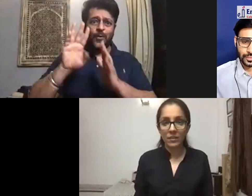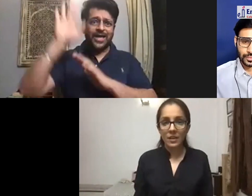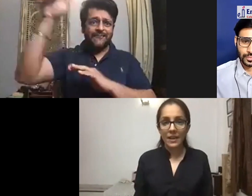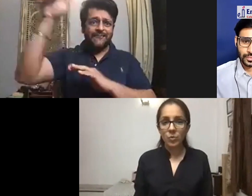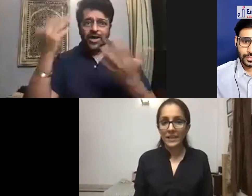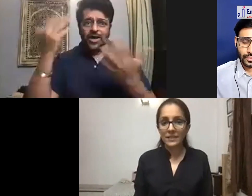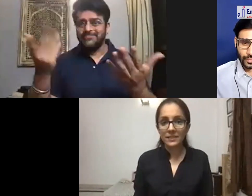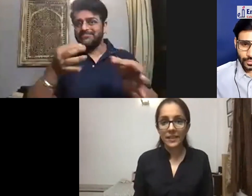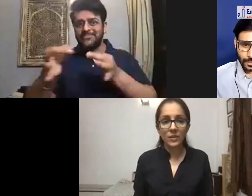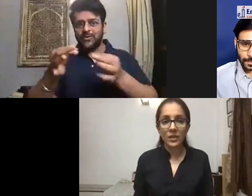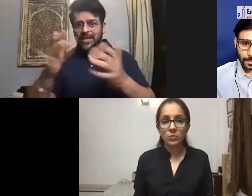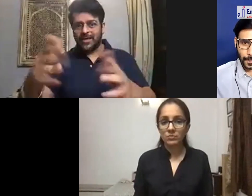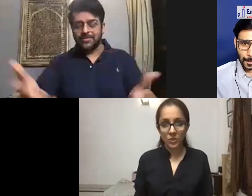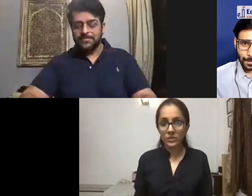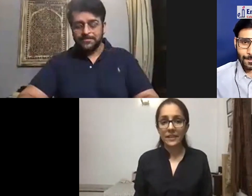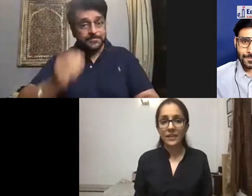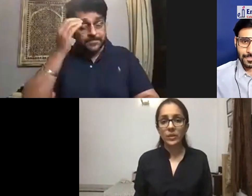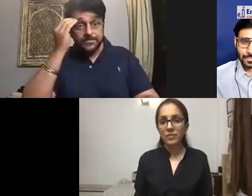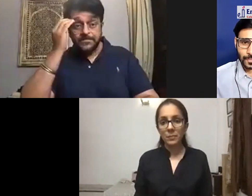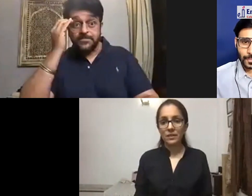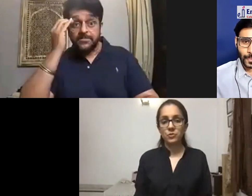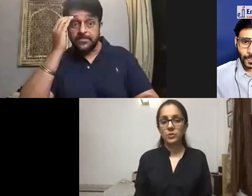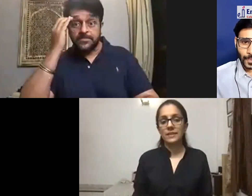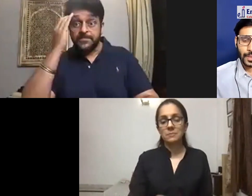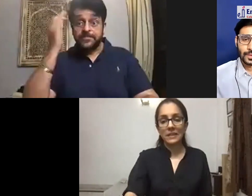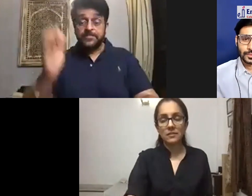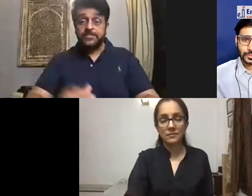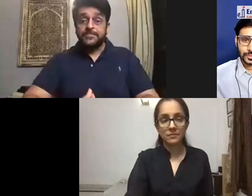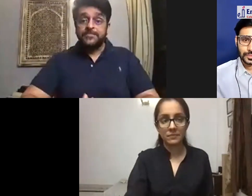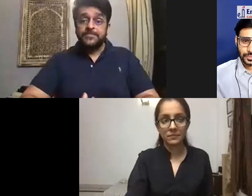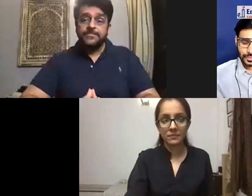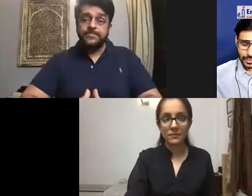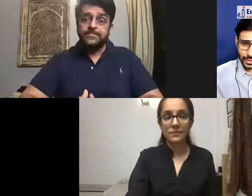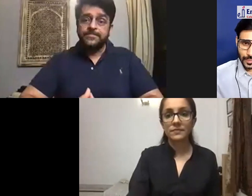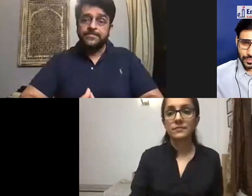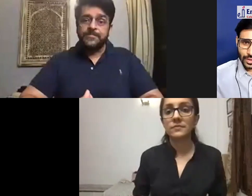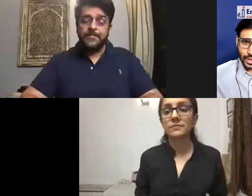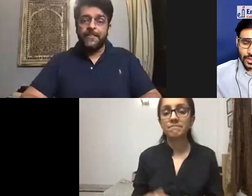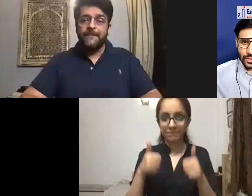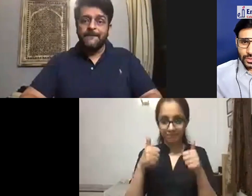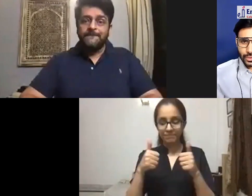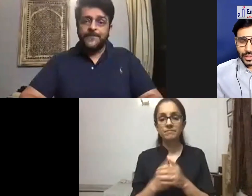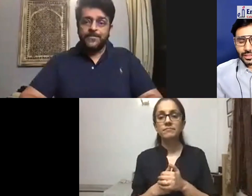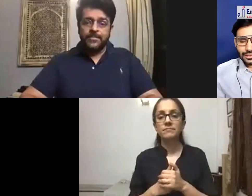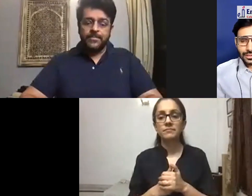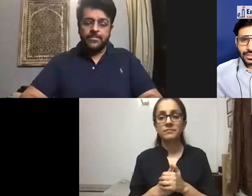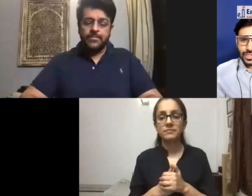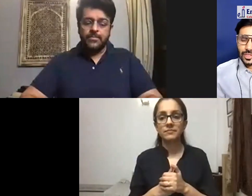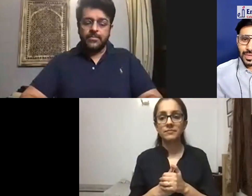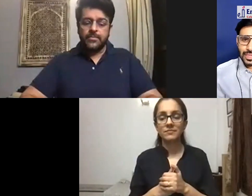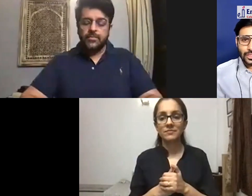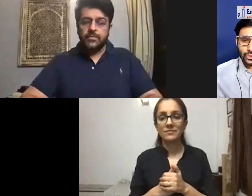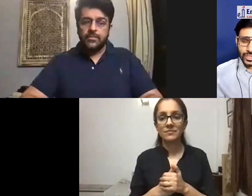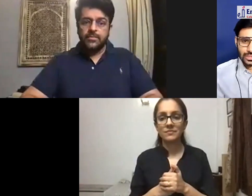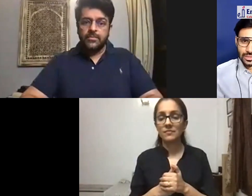in? Why did the second one, second wave come in? If you can explain. Yeah. So I think there were